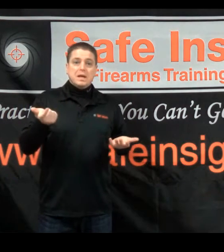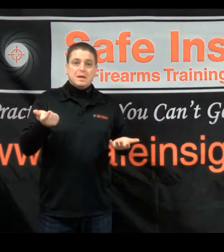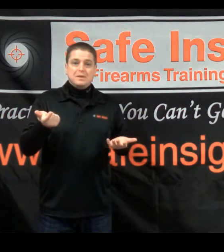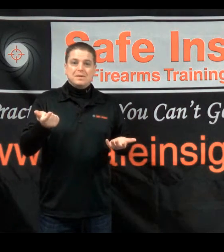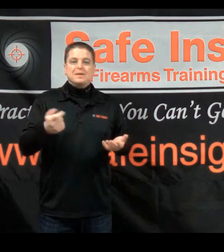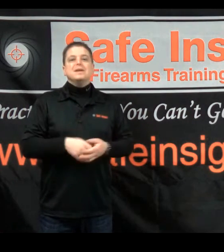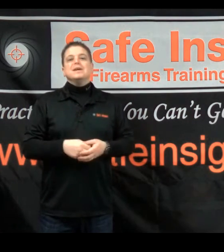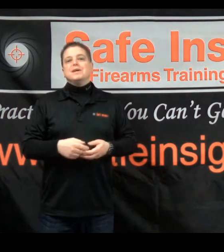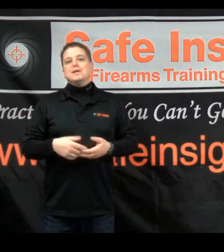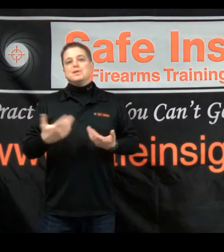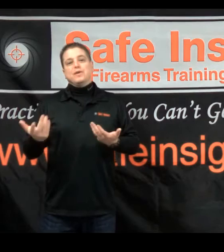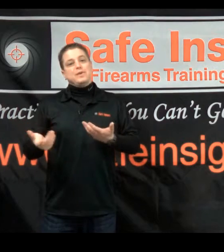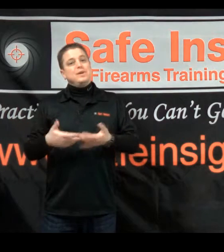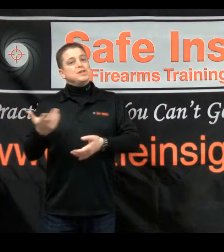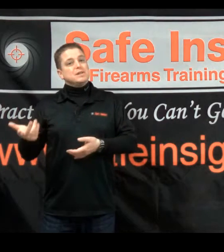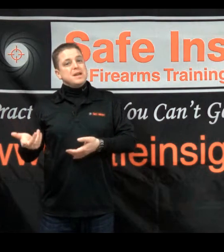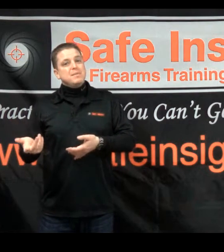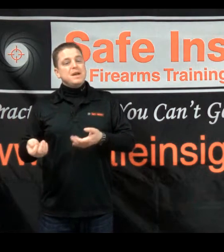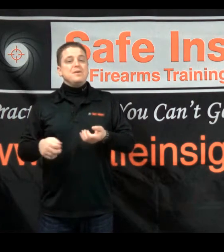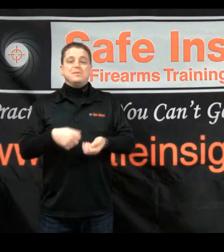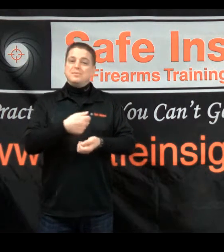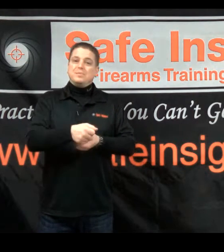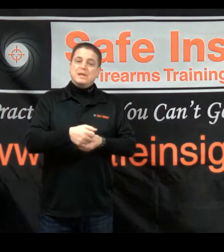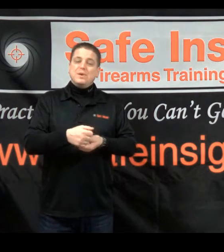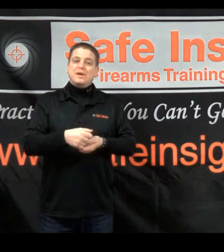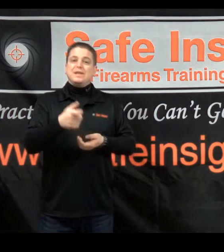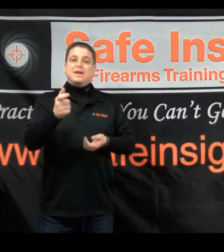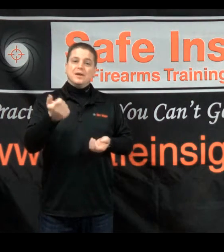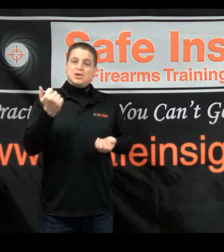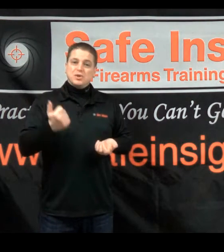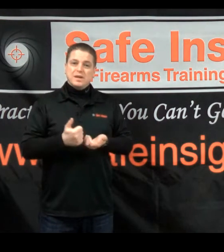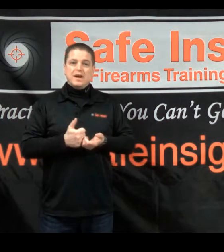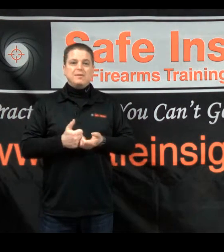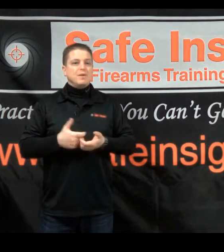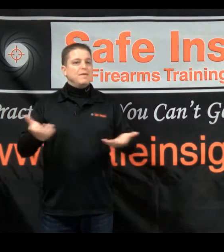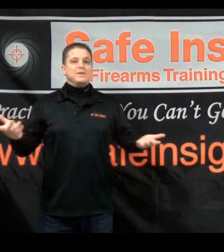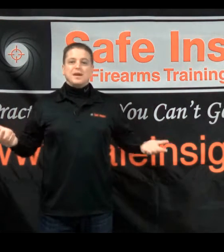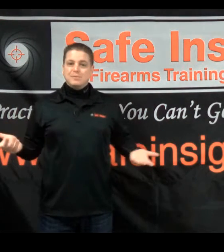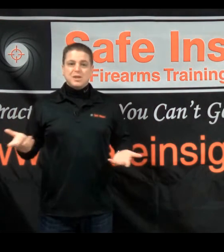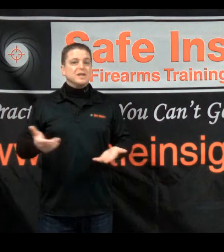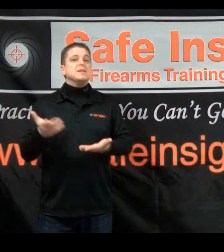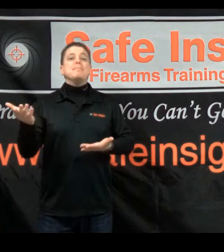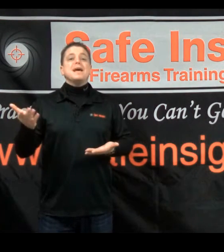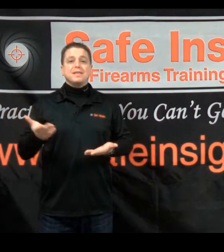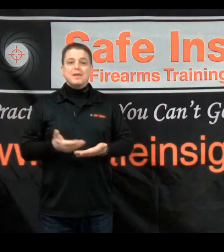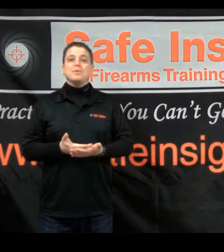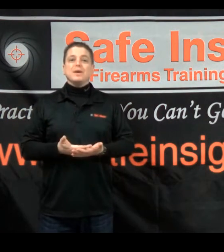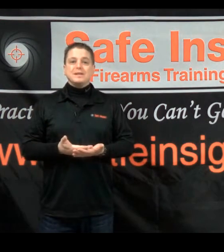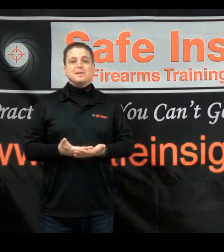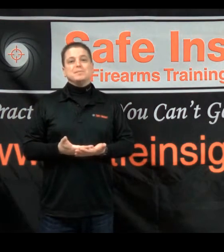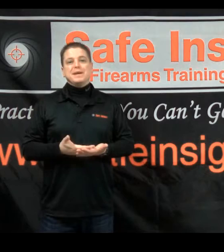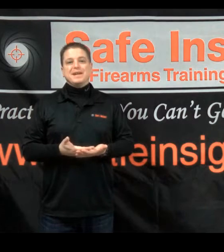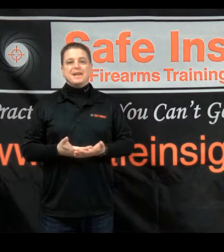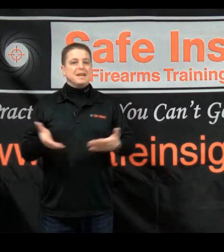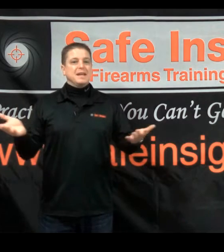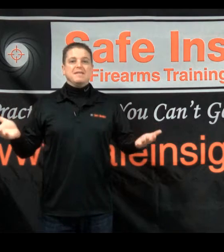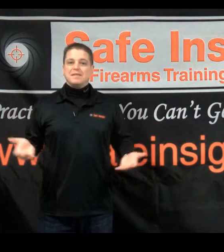click. So if you eject that round, reload it in there, and shoot it out, oftentimes you get the bang that you were anticipating, and